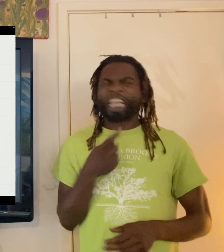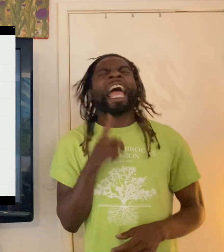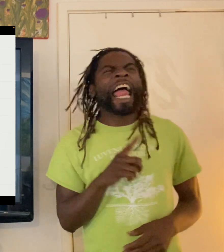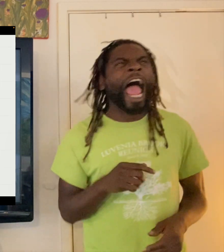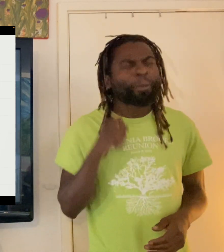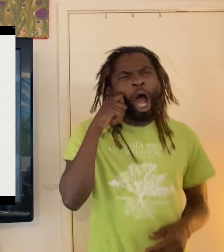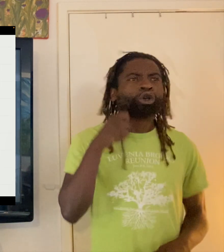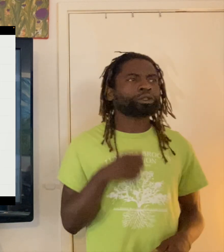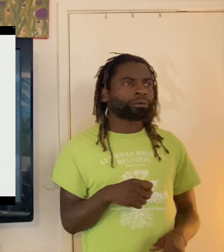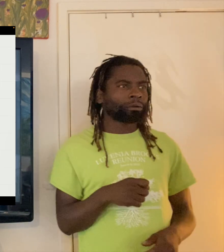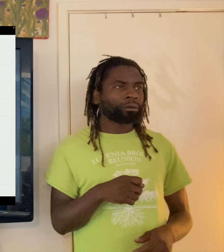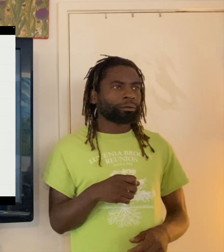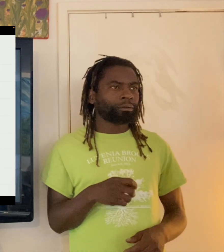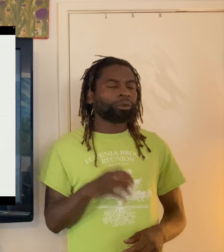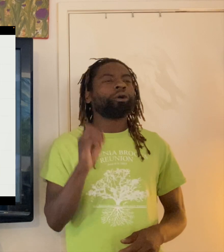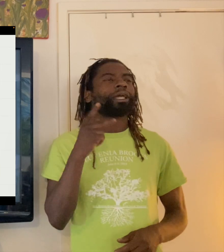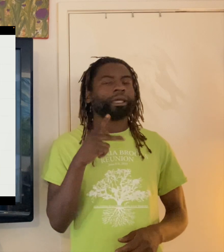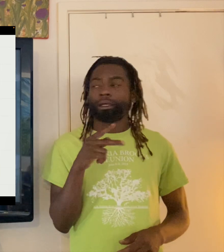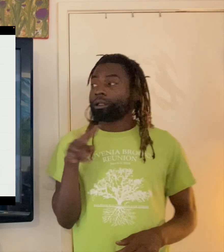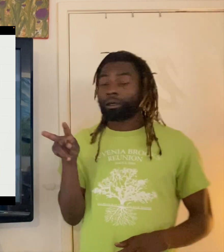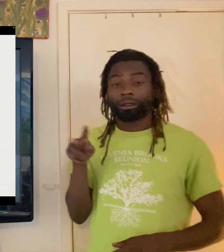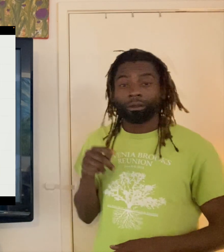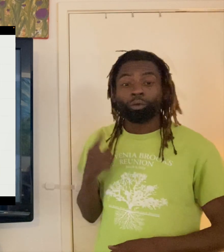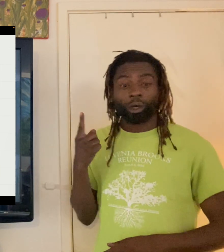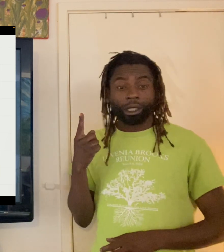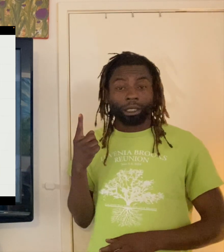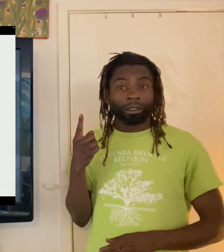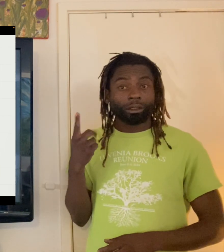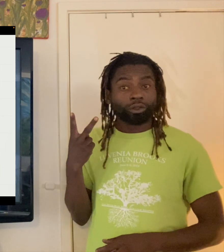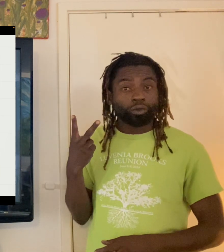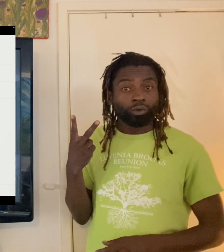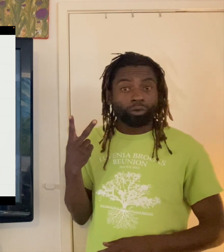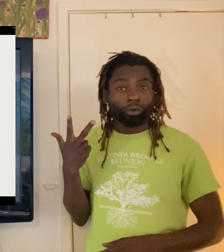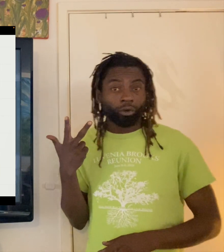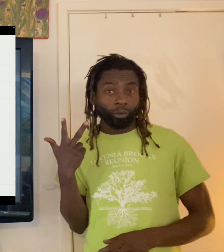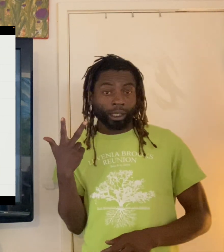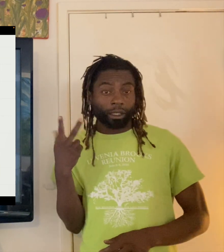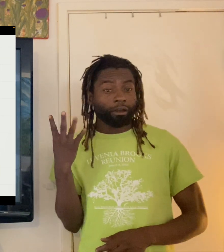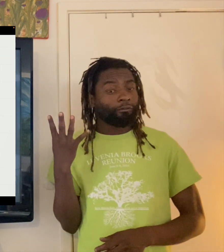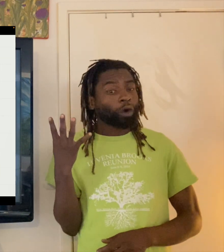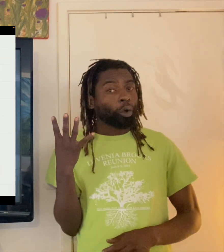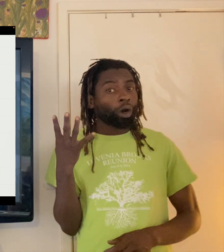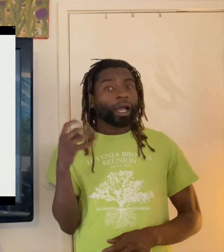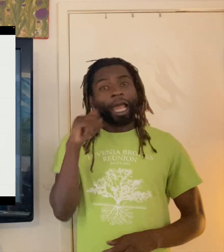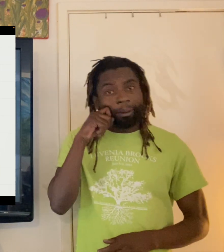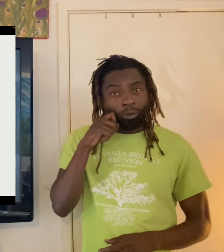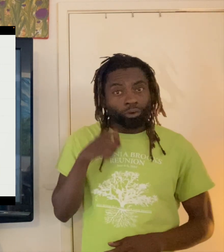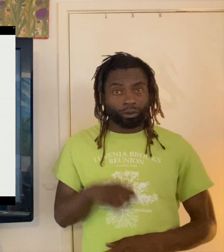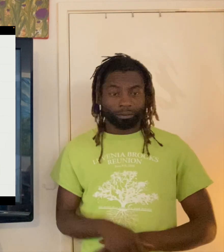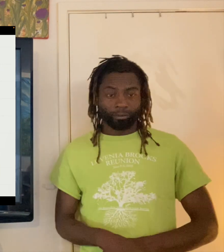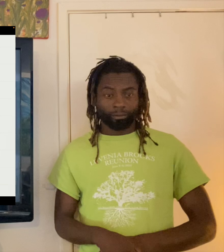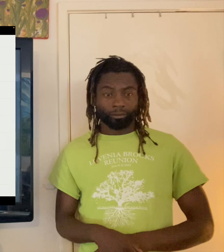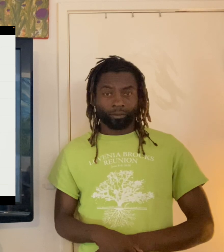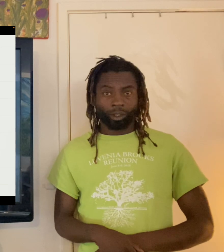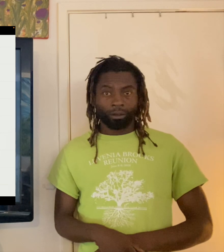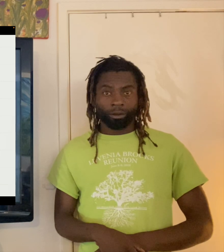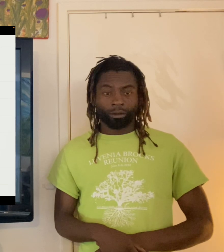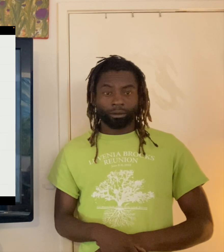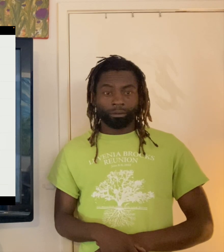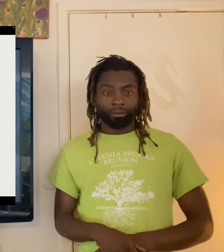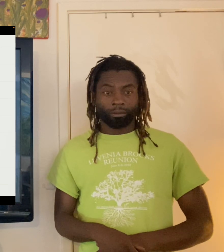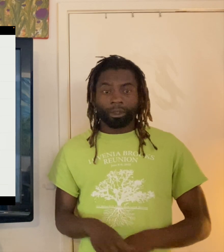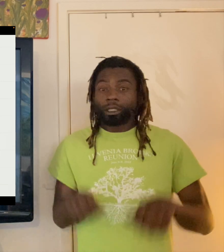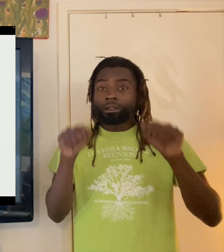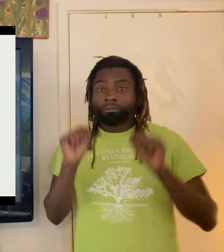said apples. Okay, look, we have 1, 2, 3, 4